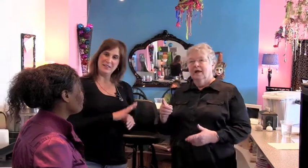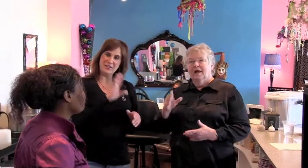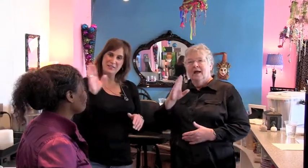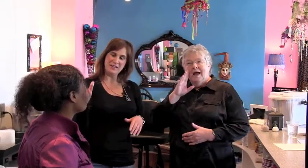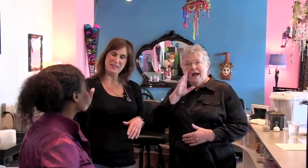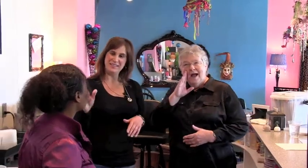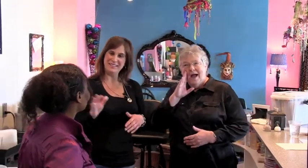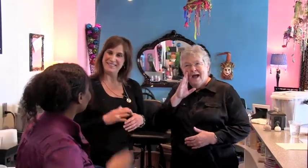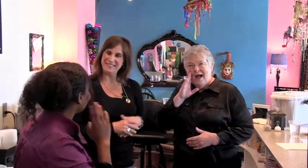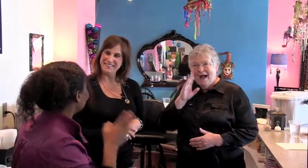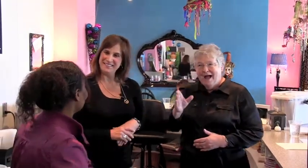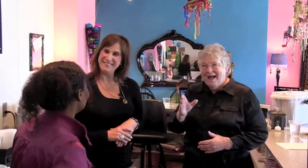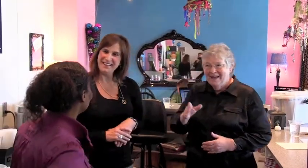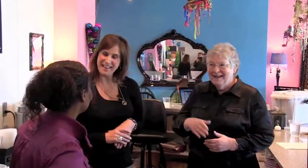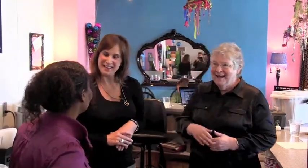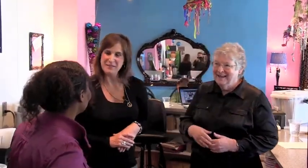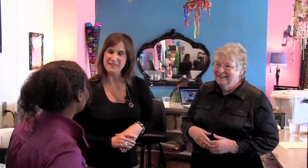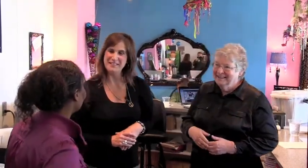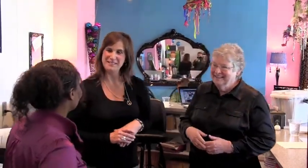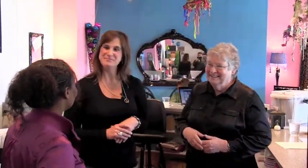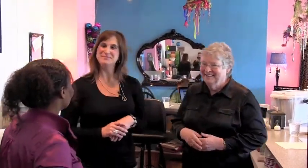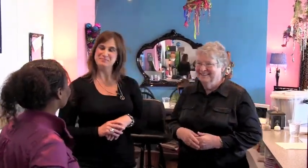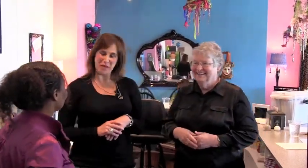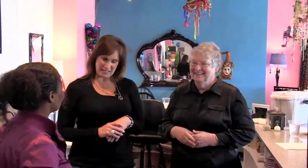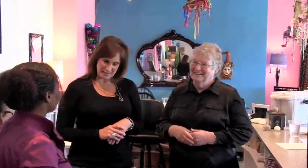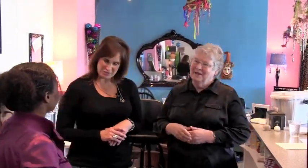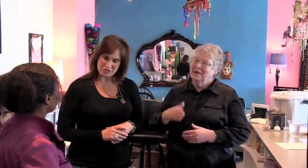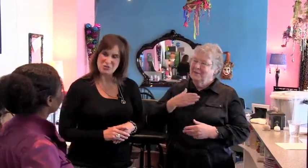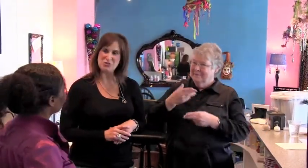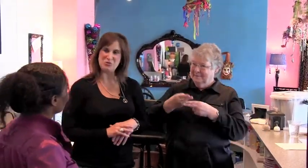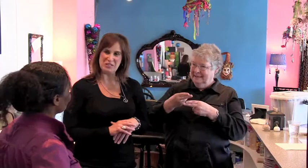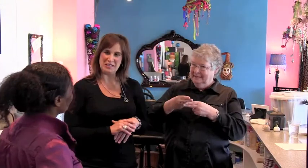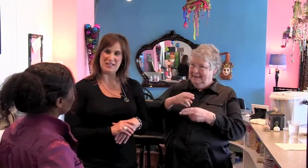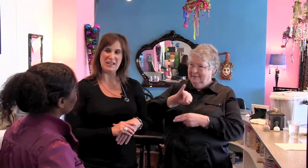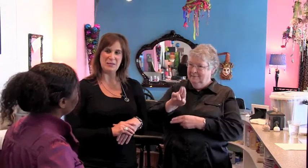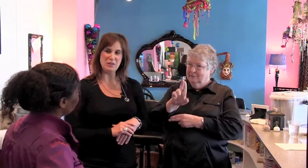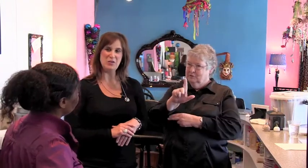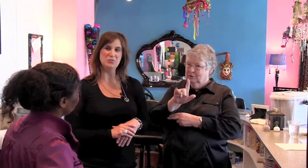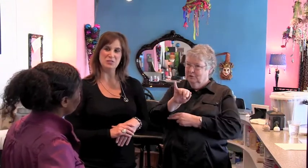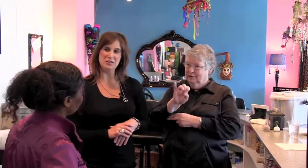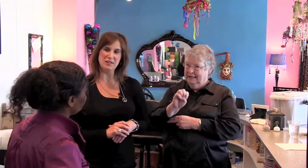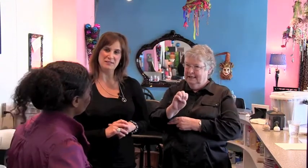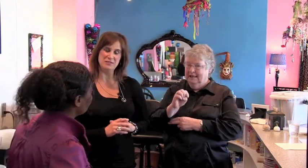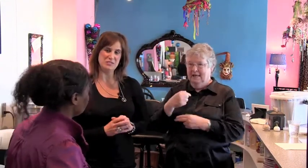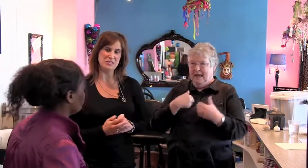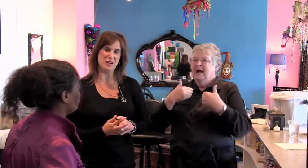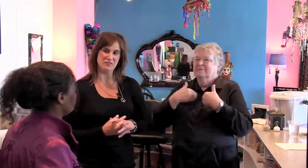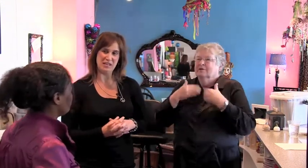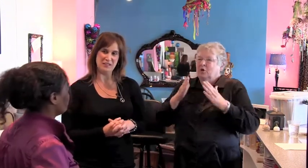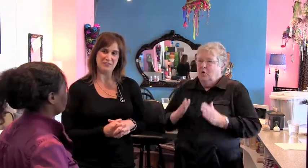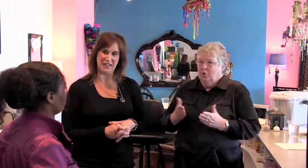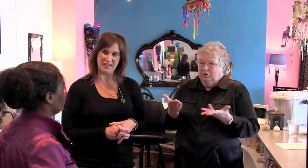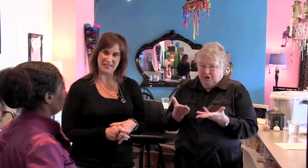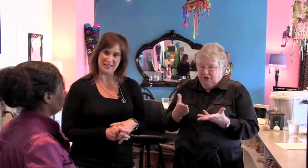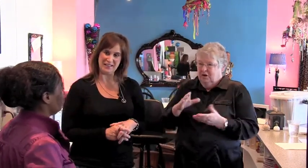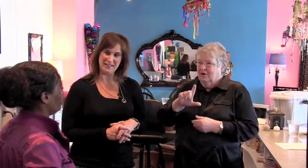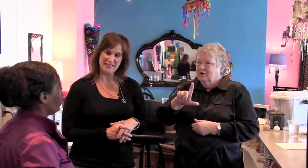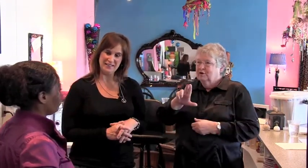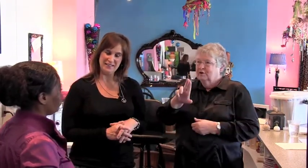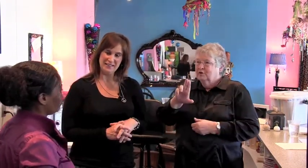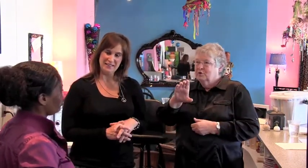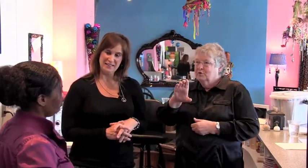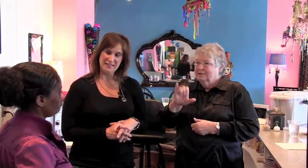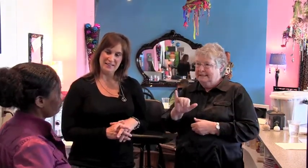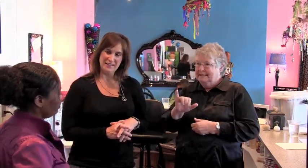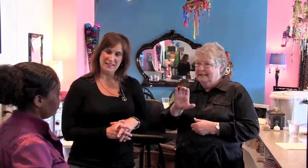Well, hello there. Hi. My name is Julie, and I'm the owner of Lucy Coffee Cafe.